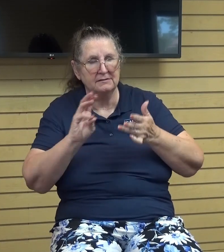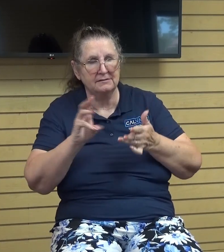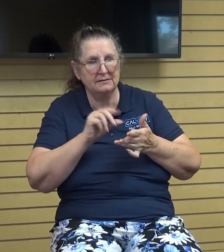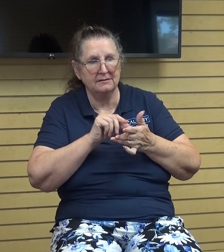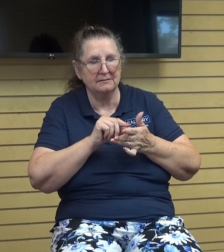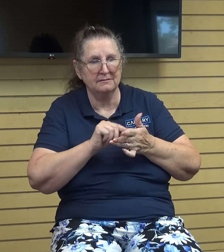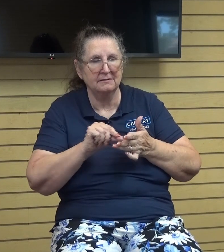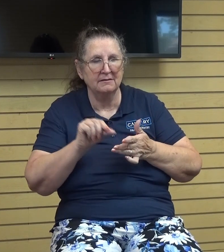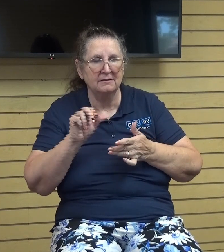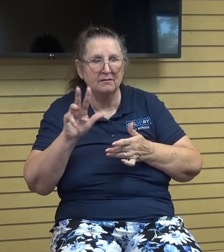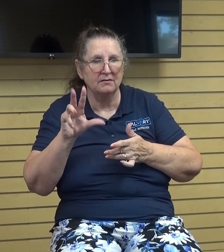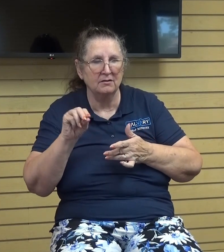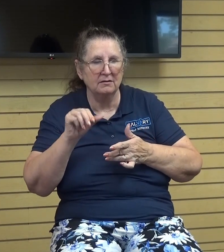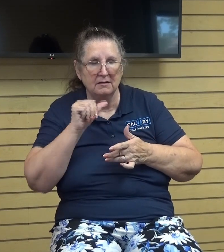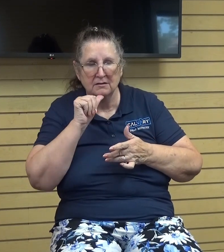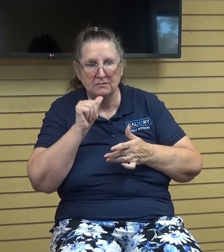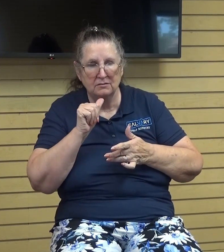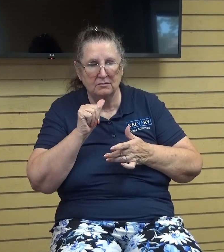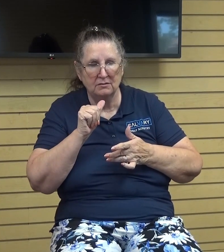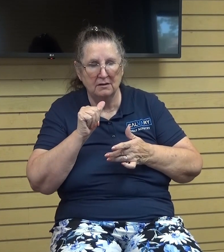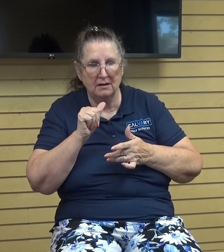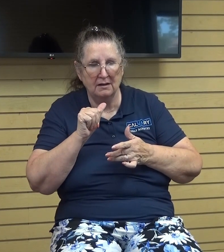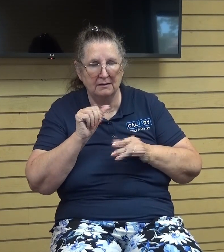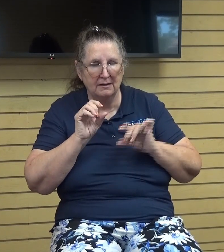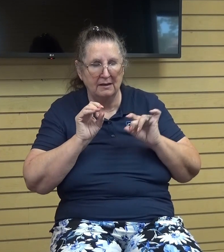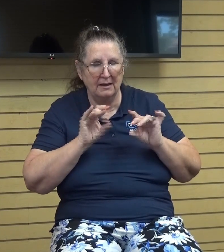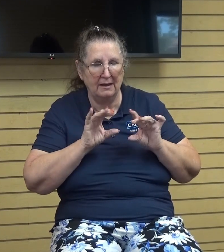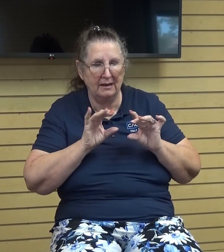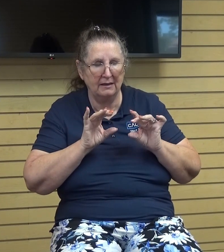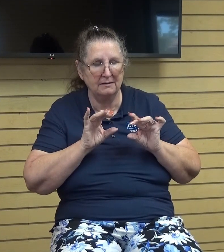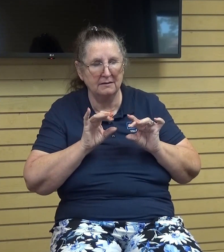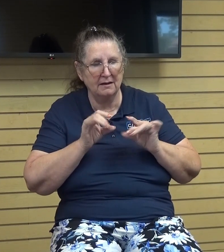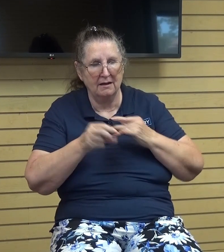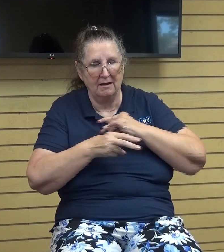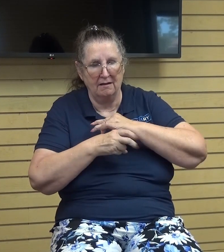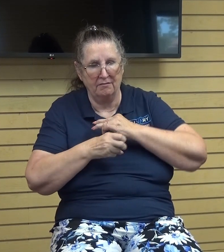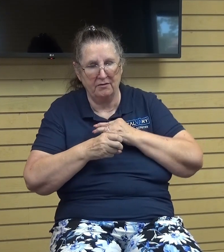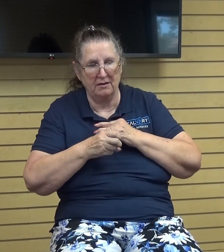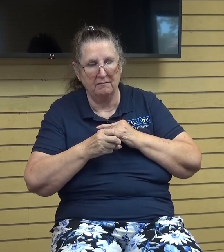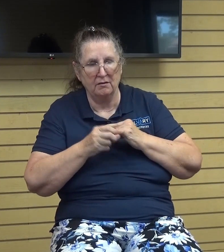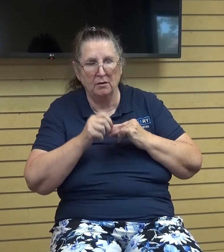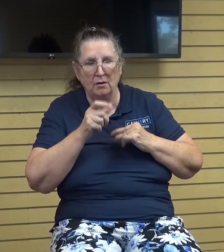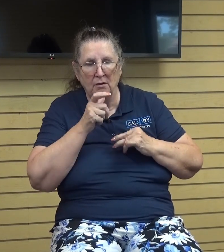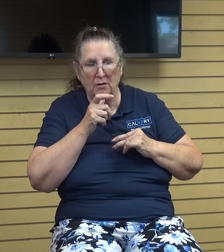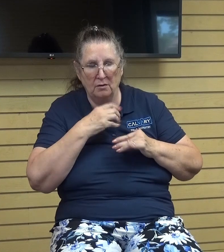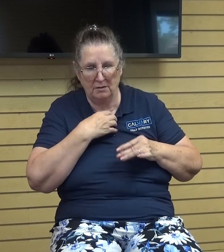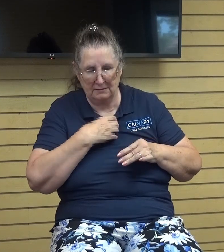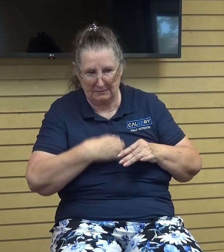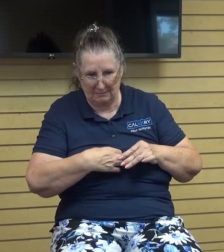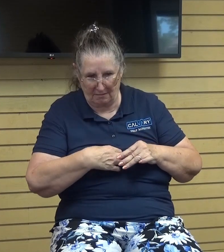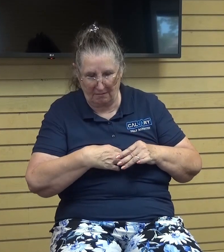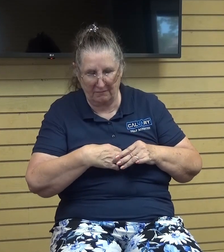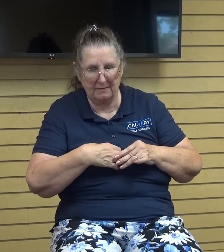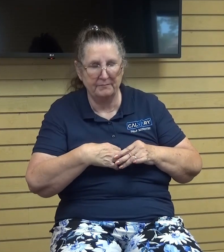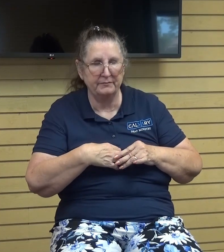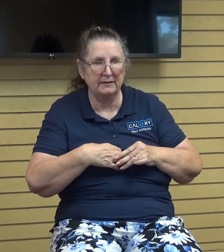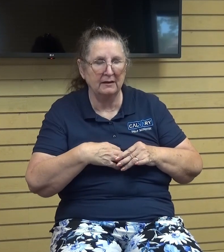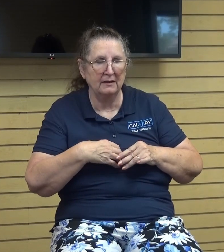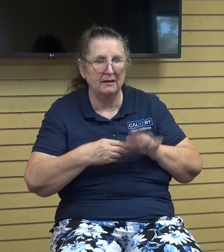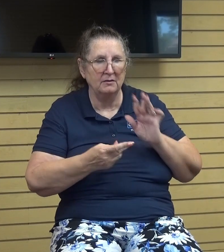thief if he steals to satisfy himself when he is starving. 1 Peter 4, 15. But let none of you suffer as a